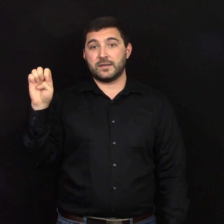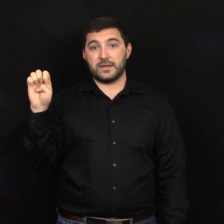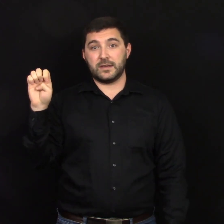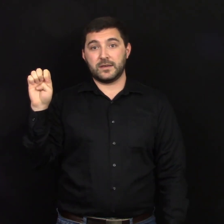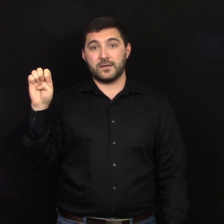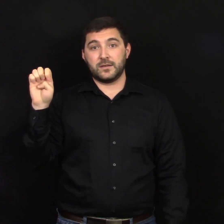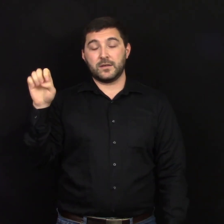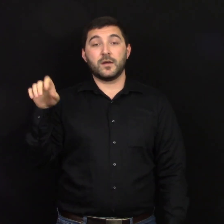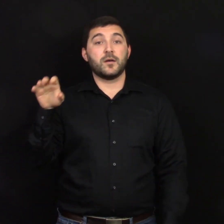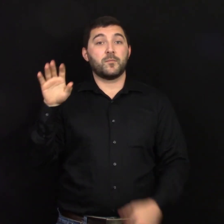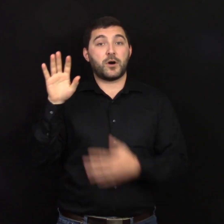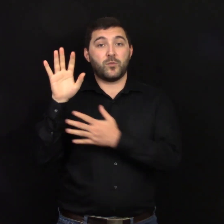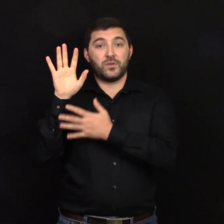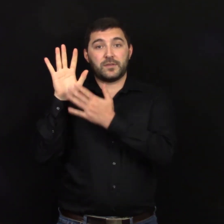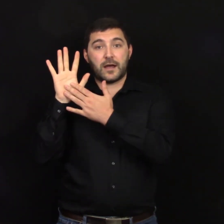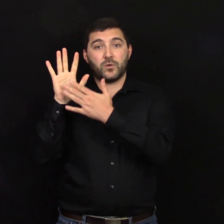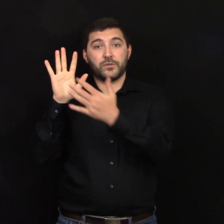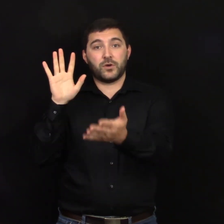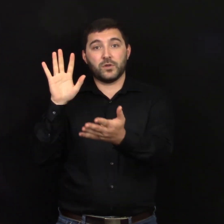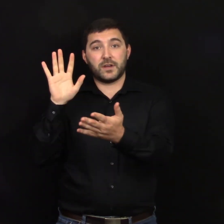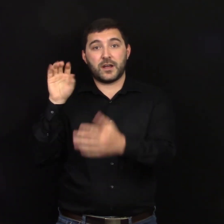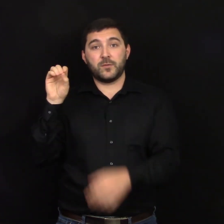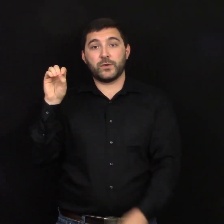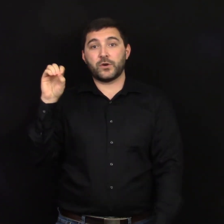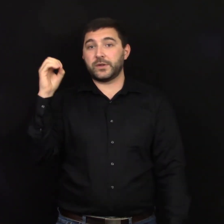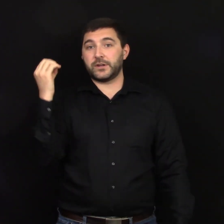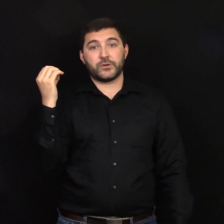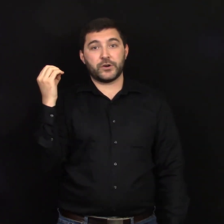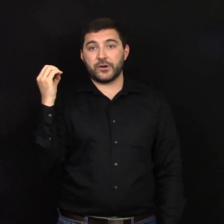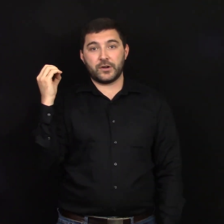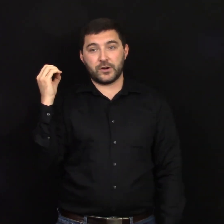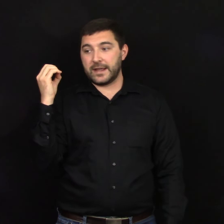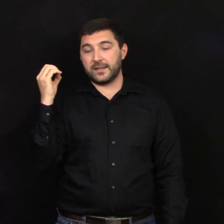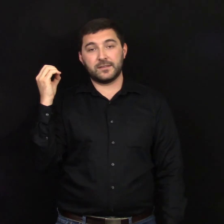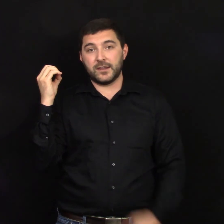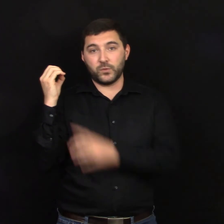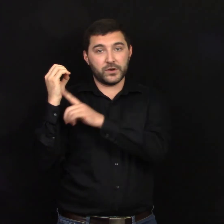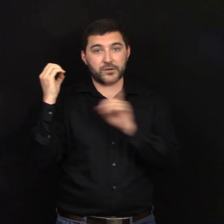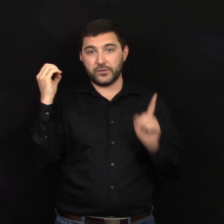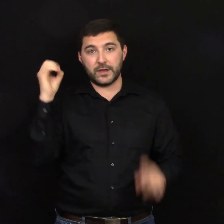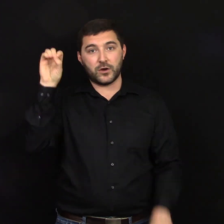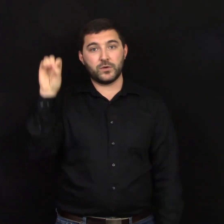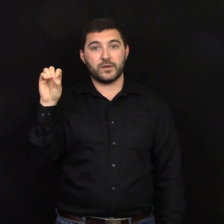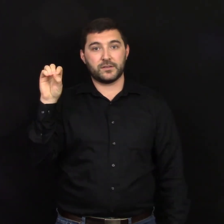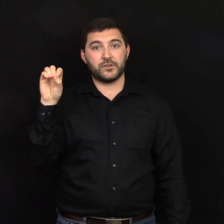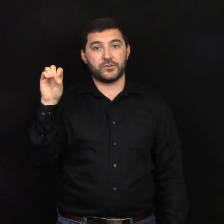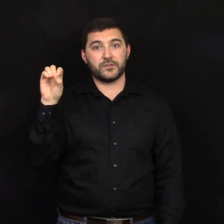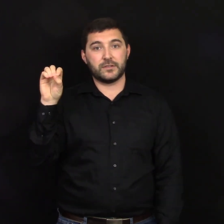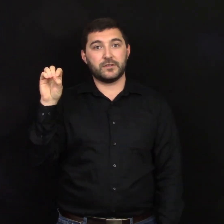L-O-V-E. Palm was outward the whole time. We don't need to turn our hands inward to do the O. It's understood that this is